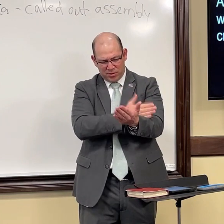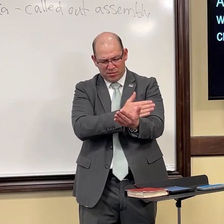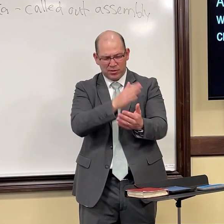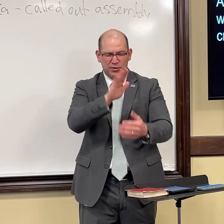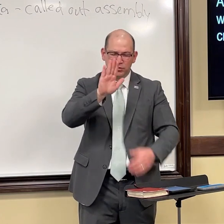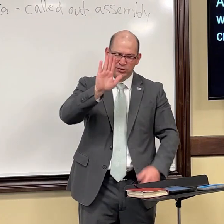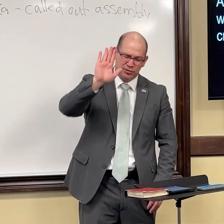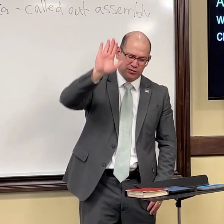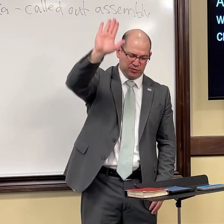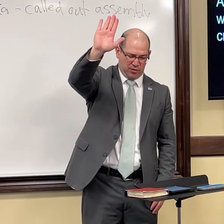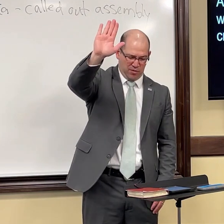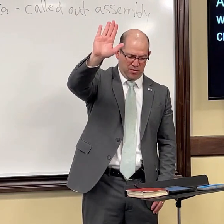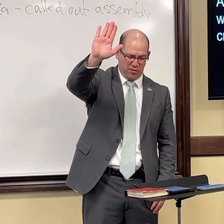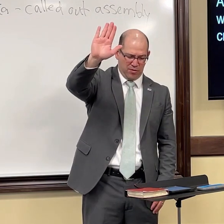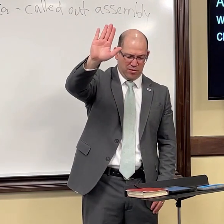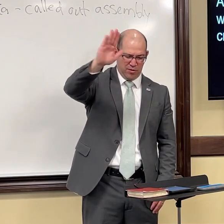Because you've given